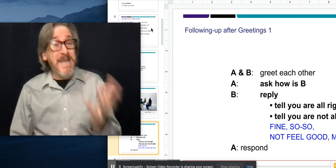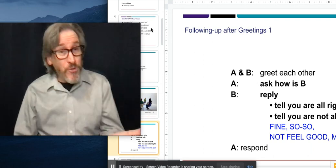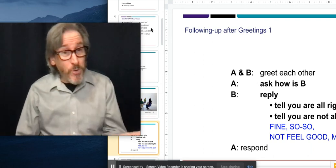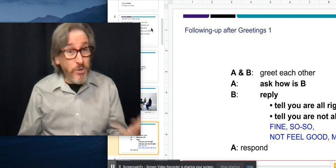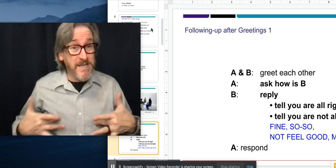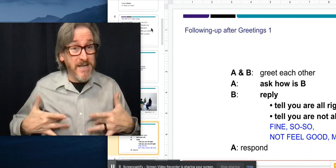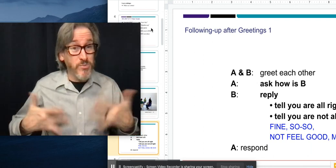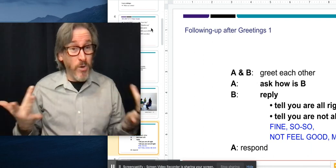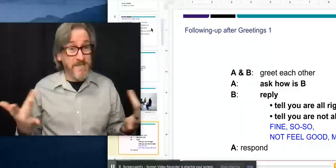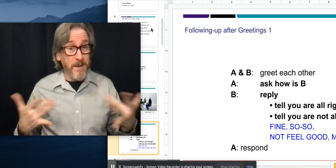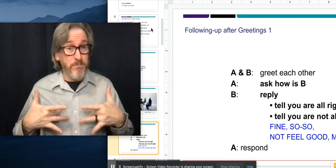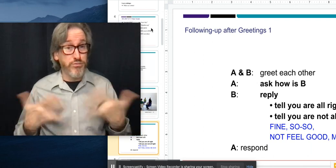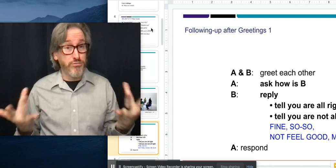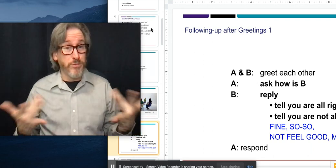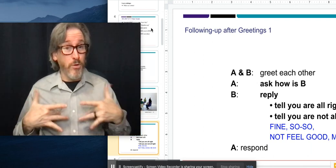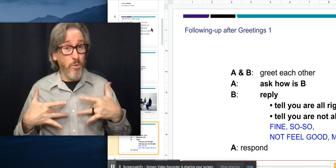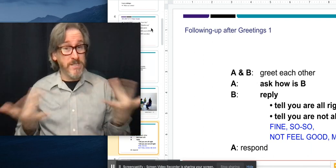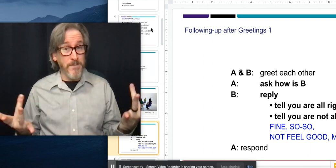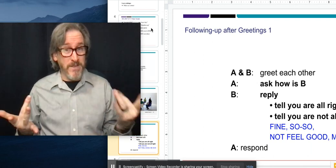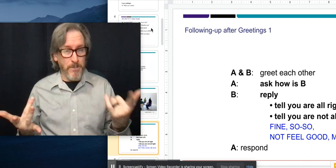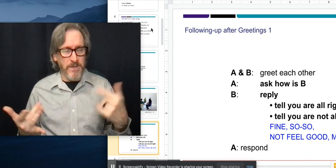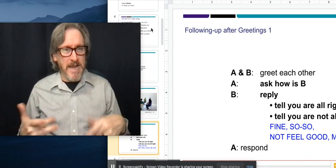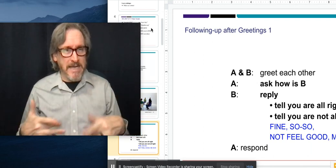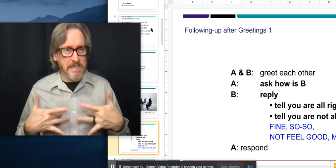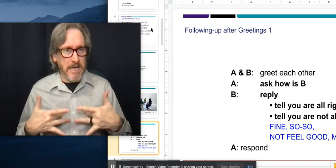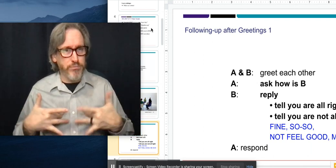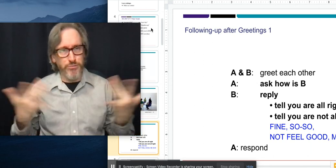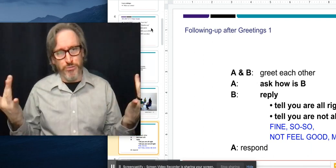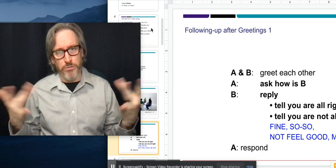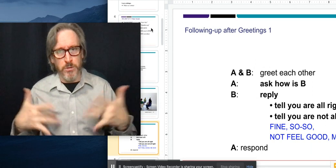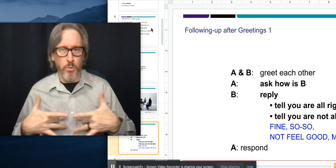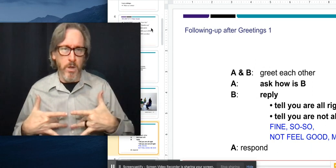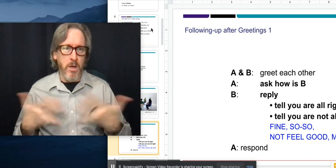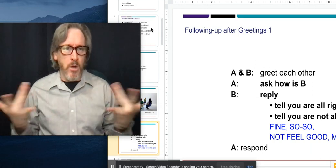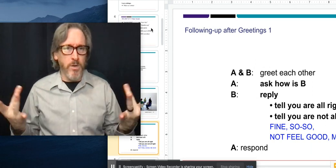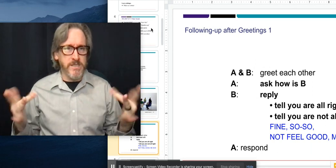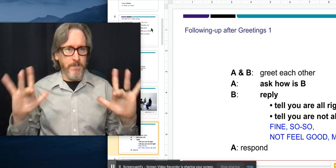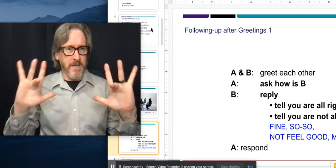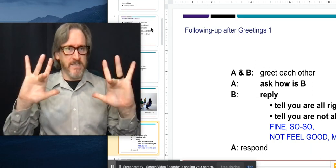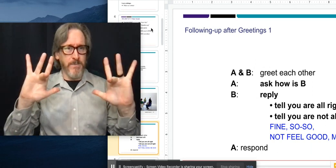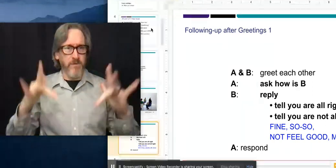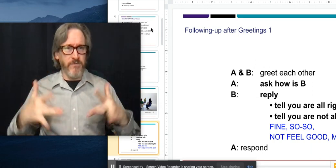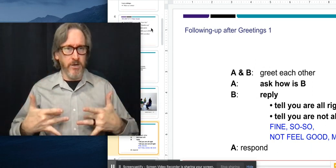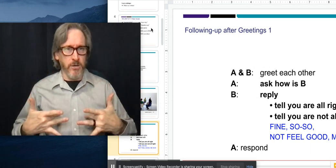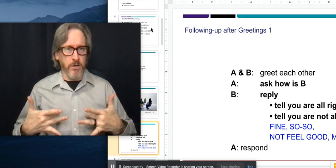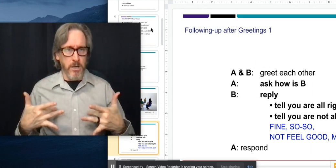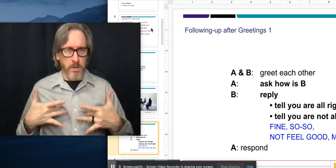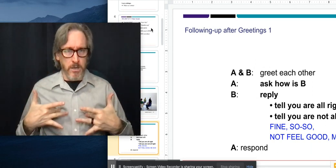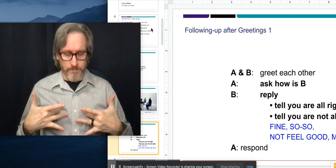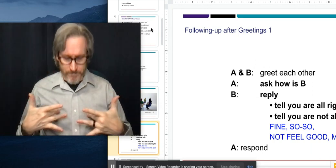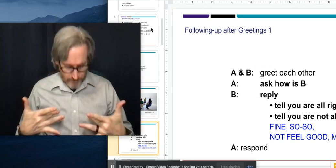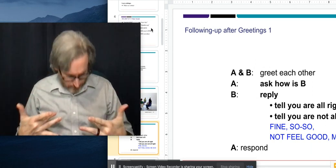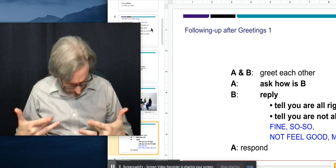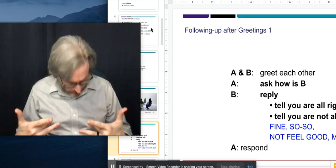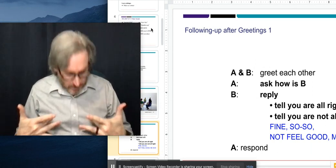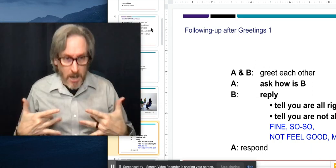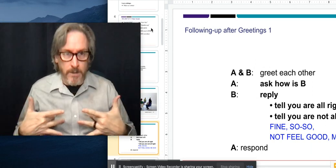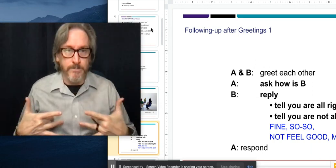Another one you can sign is what's up? What's up? And that'll be on the next slide. what's up, and it's the middle finger.